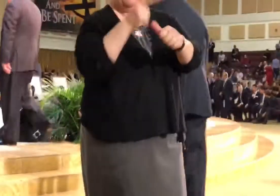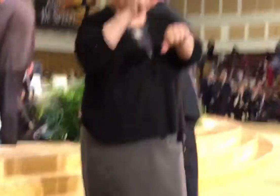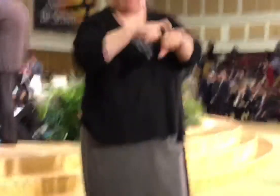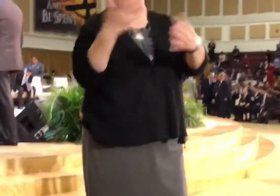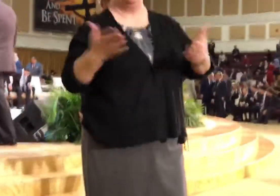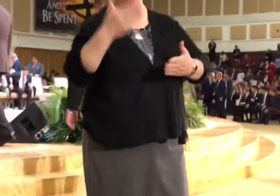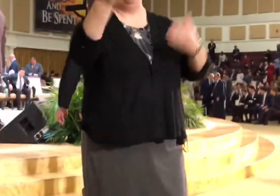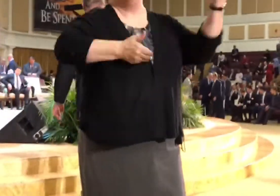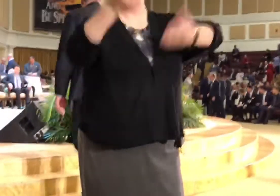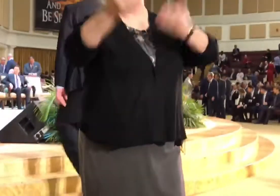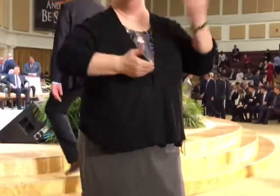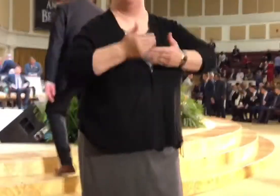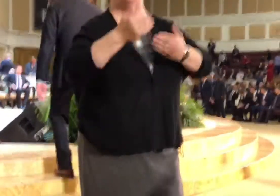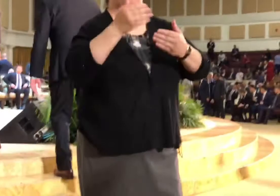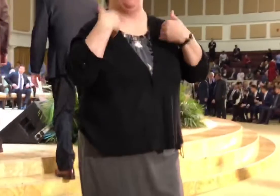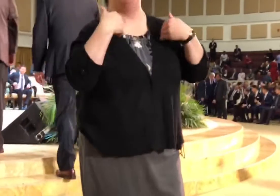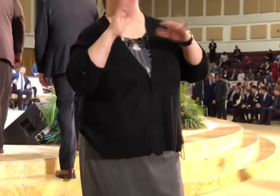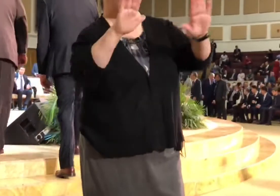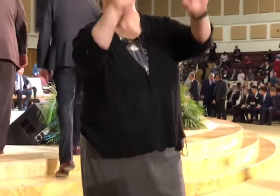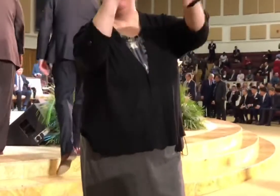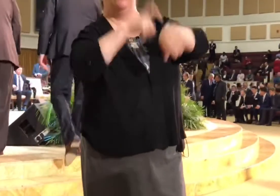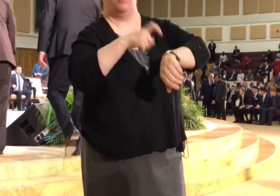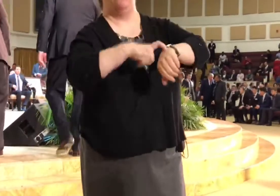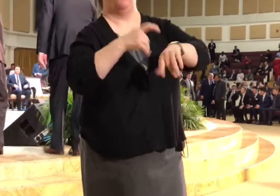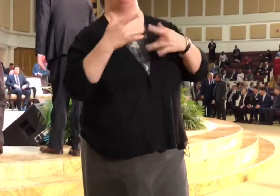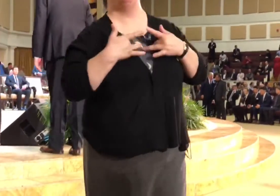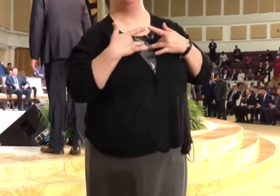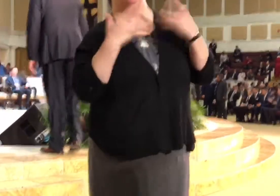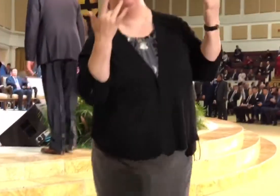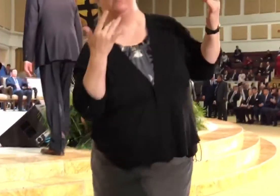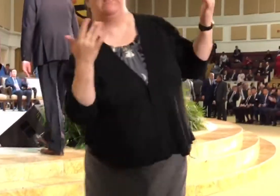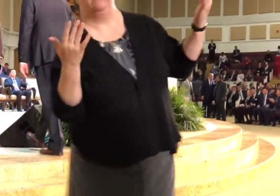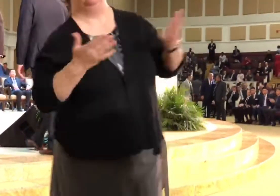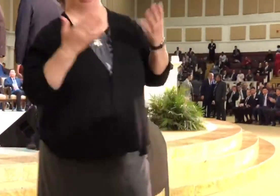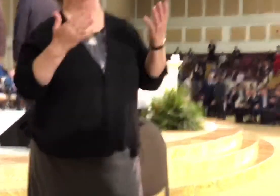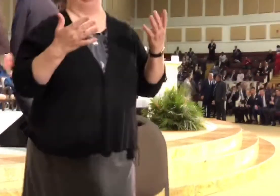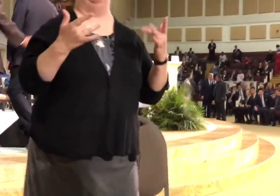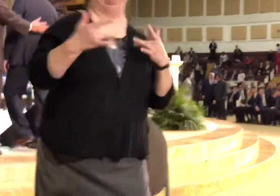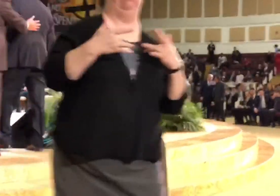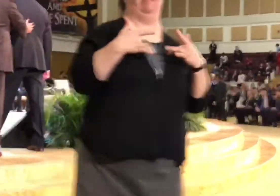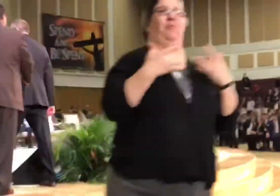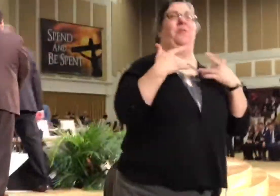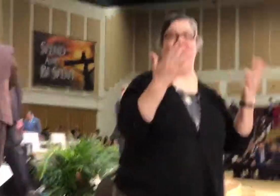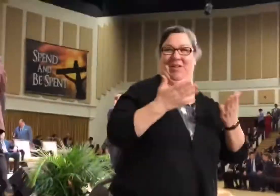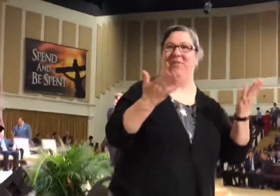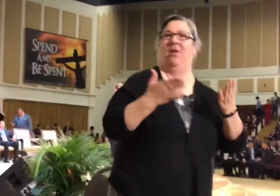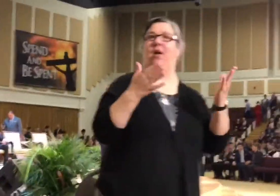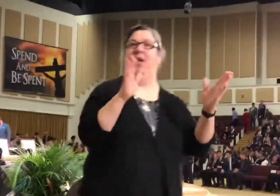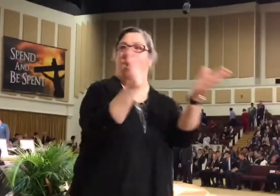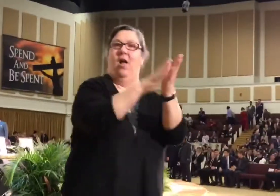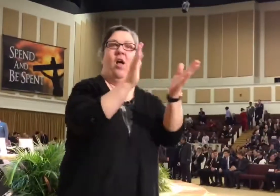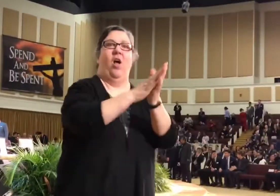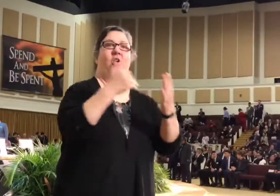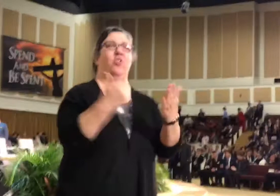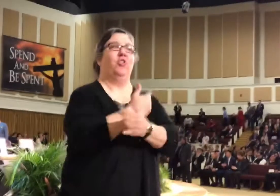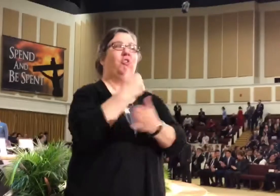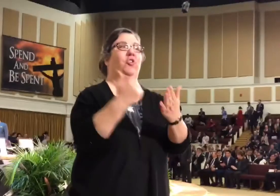been having a great time. And we're delighted you're joining with us. Let's give all of our new arrivals a big hand.